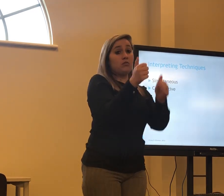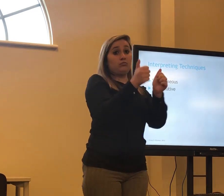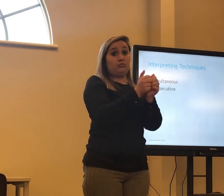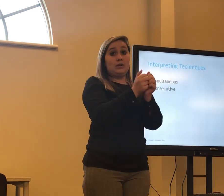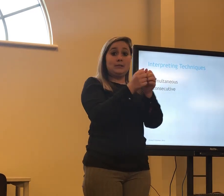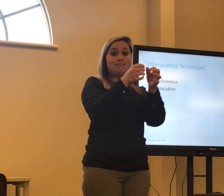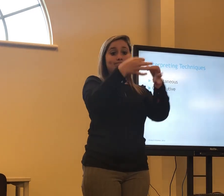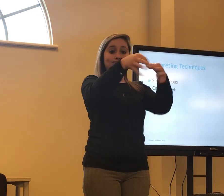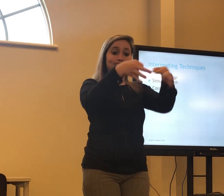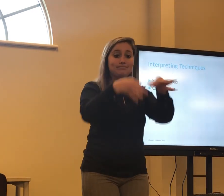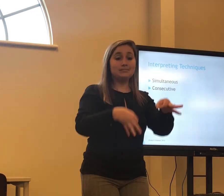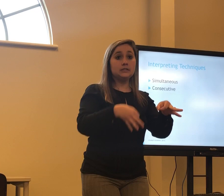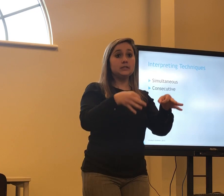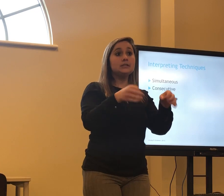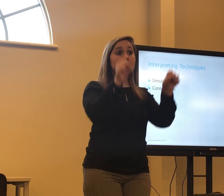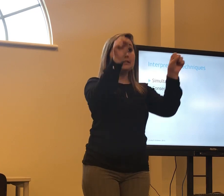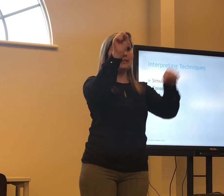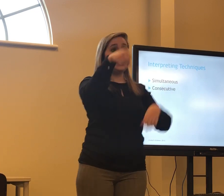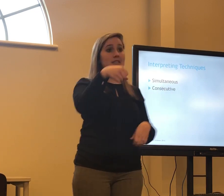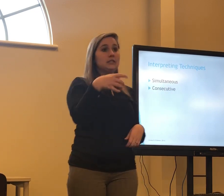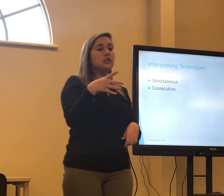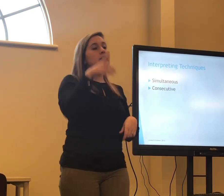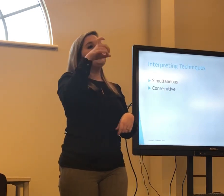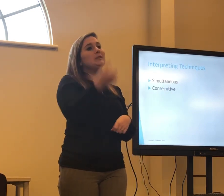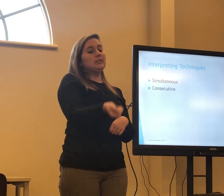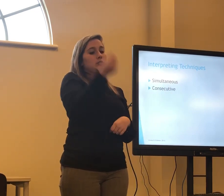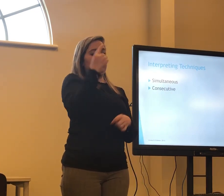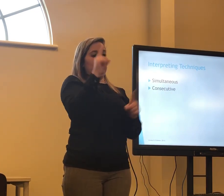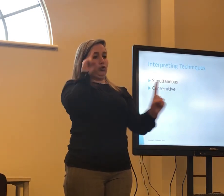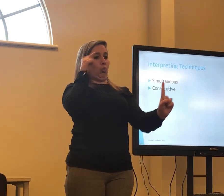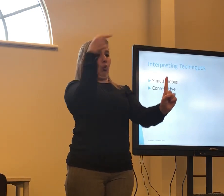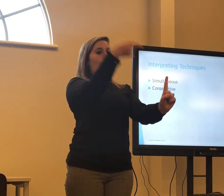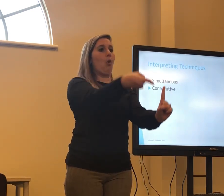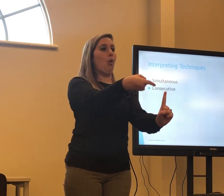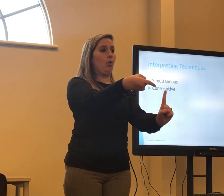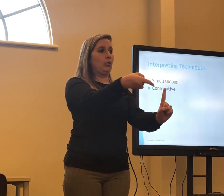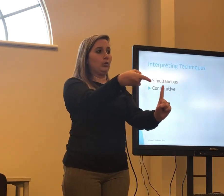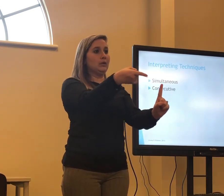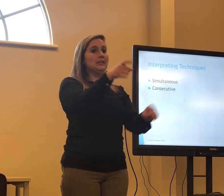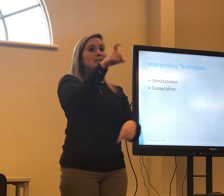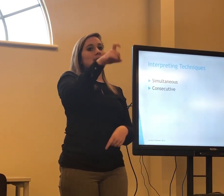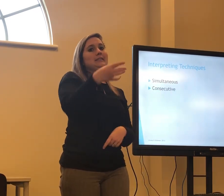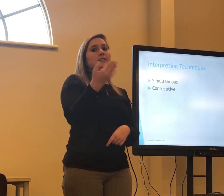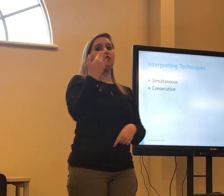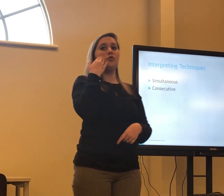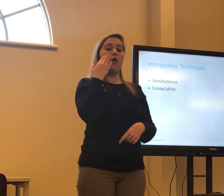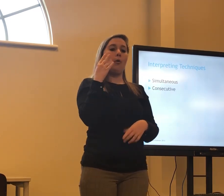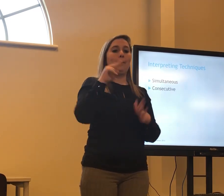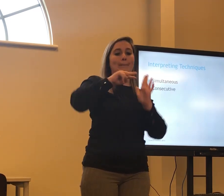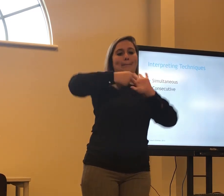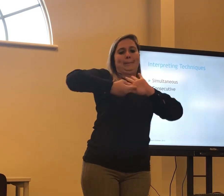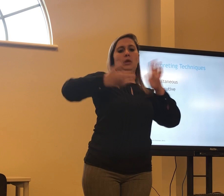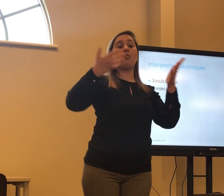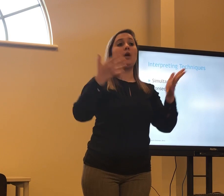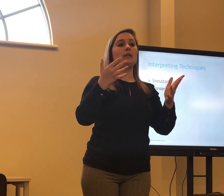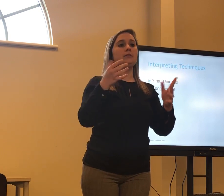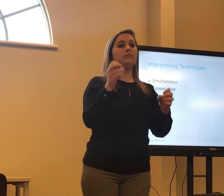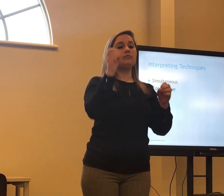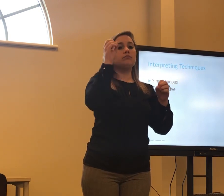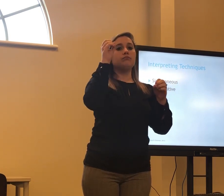Absolutely. Because you need to find out what their goal is, what their meaning, what's the meat of it. Okay, I know what you mean, I got it, great, now I'm